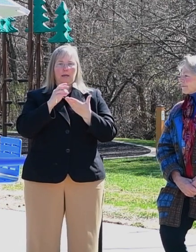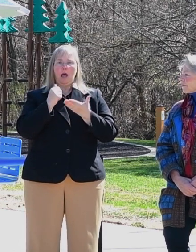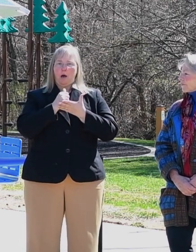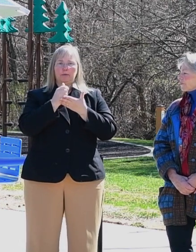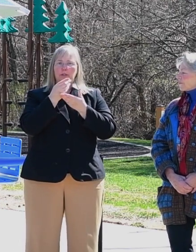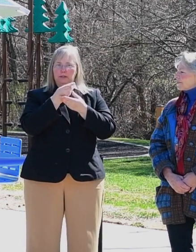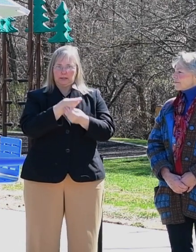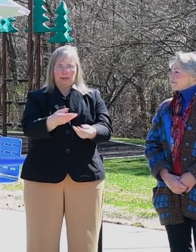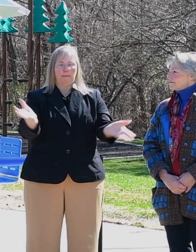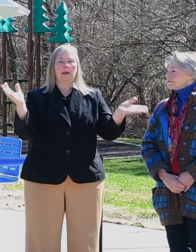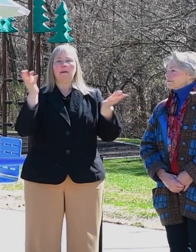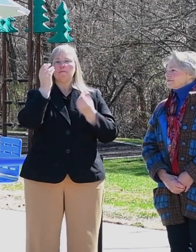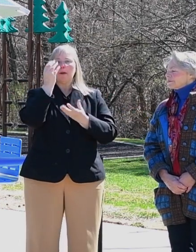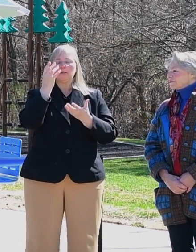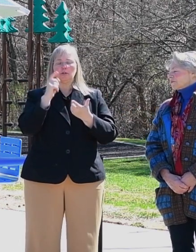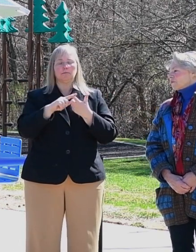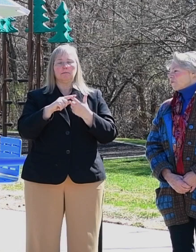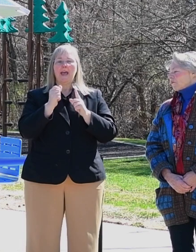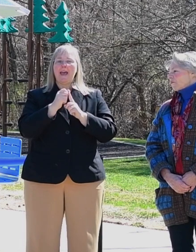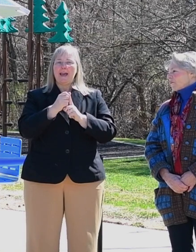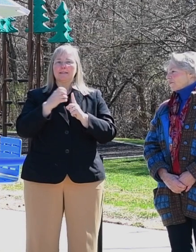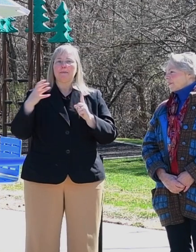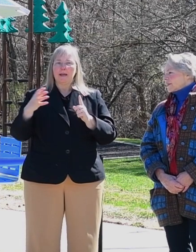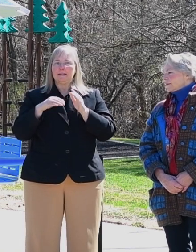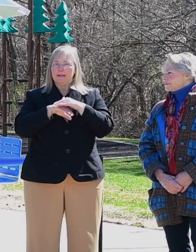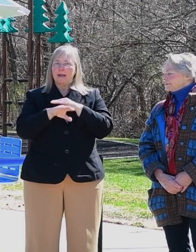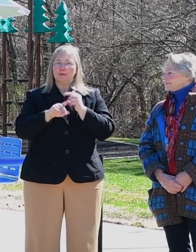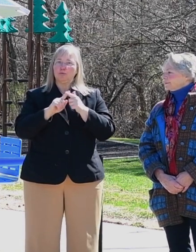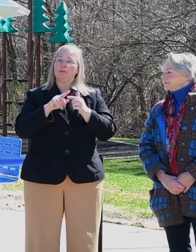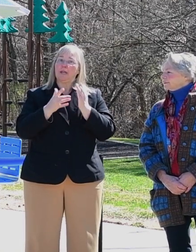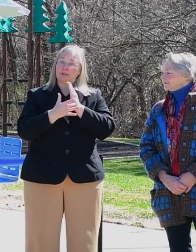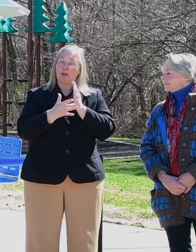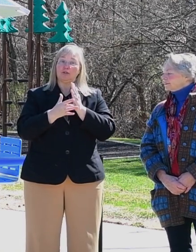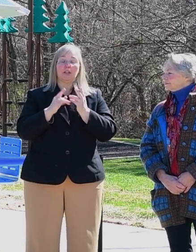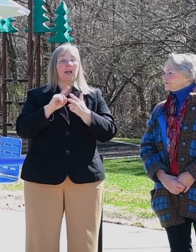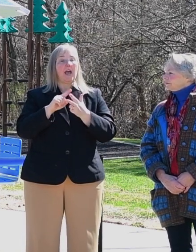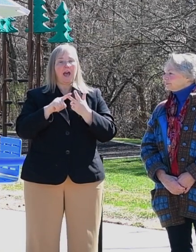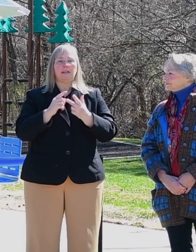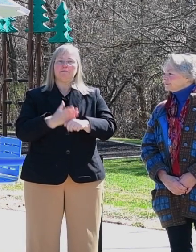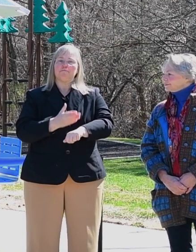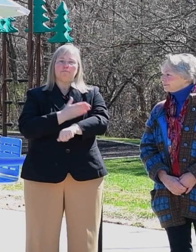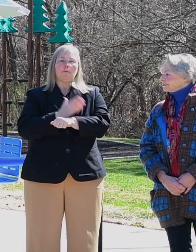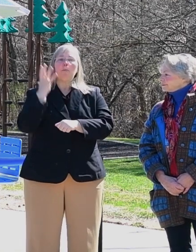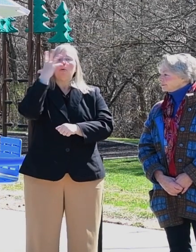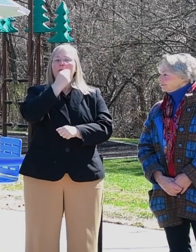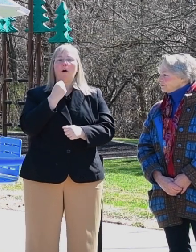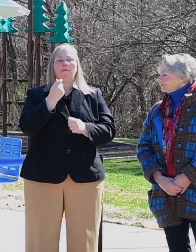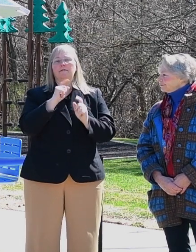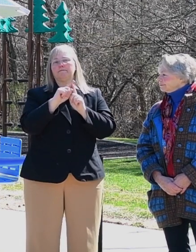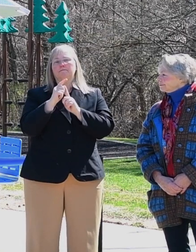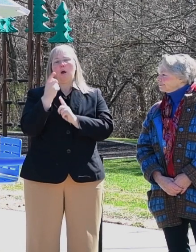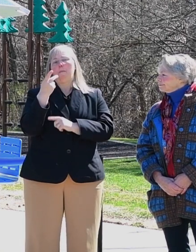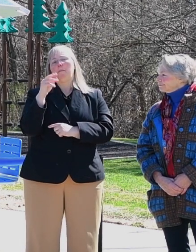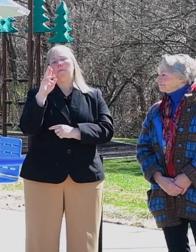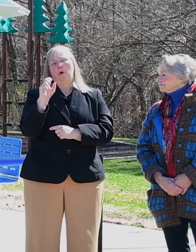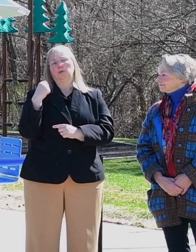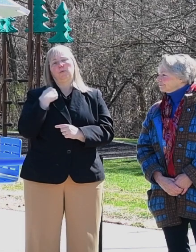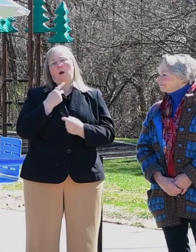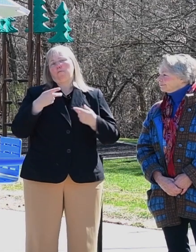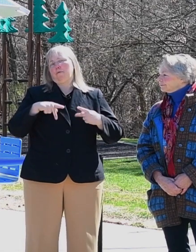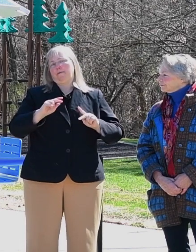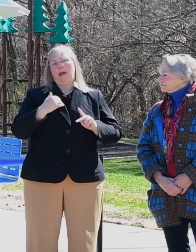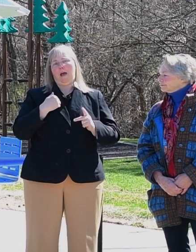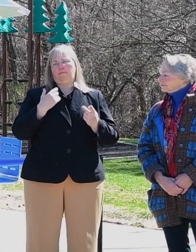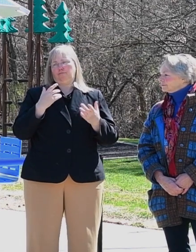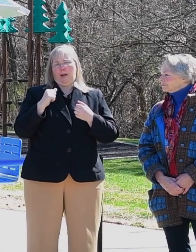information, they expand access to technology, and they enhance the beauty of the parks that we are so privileged to have in